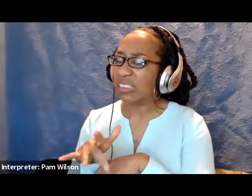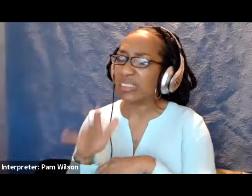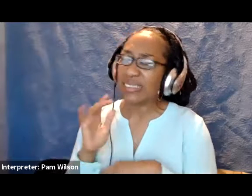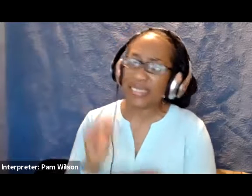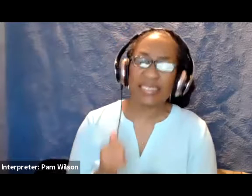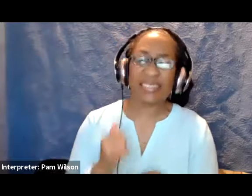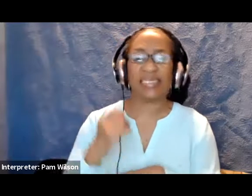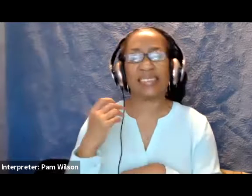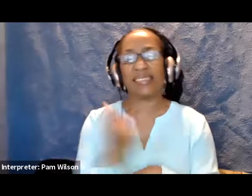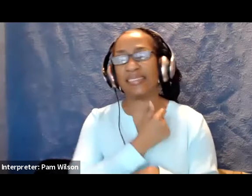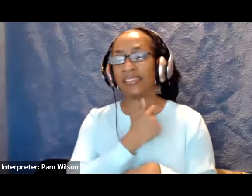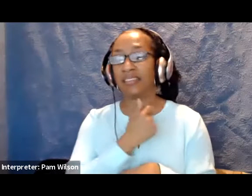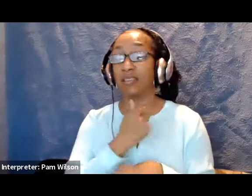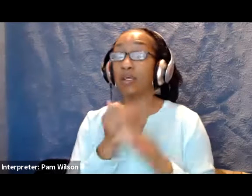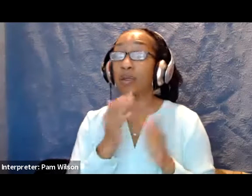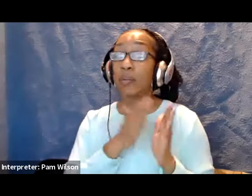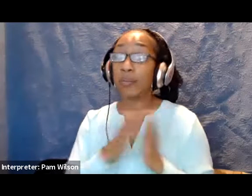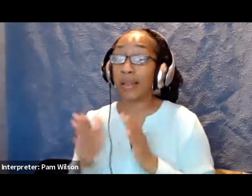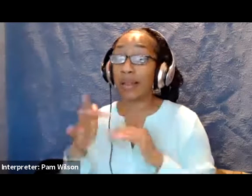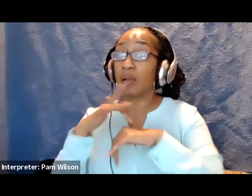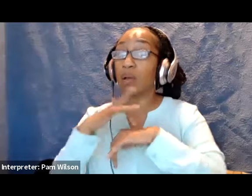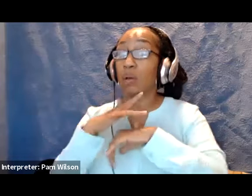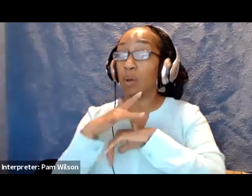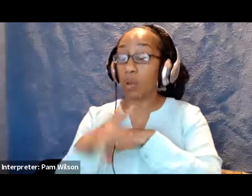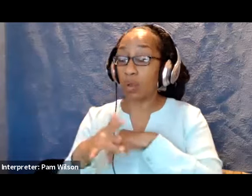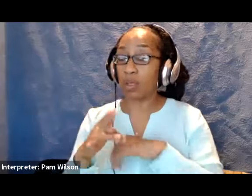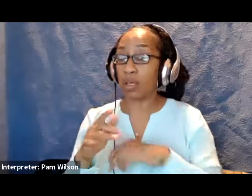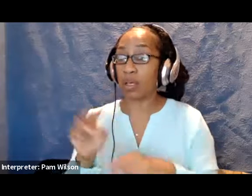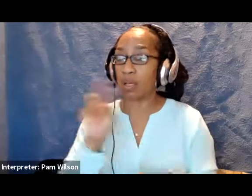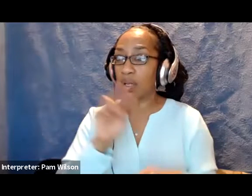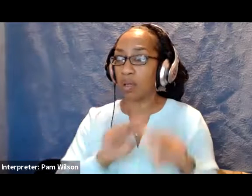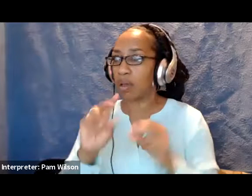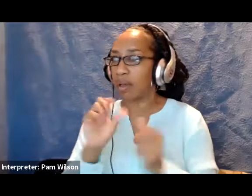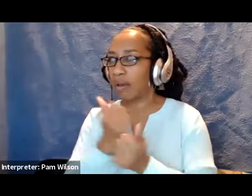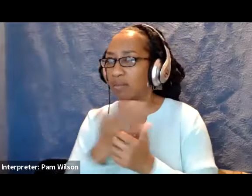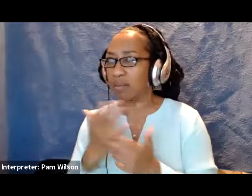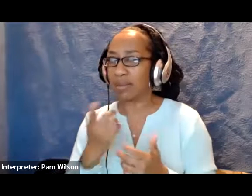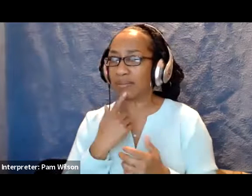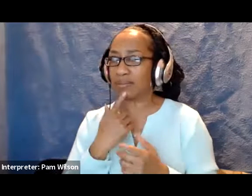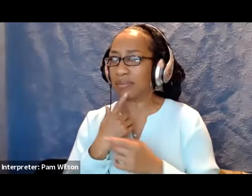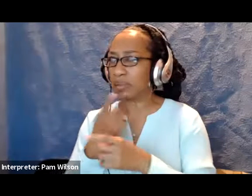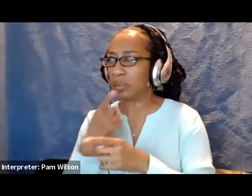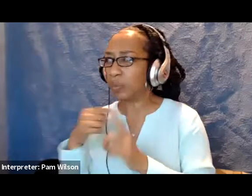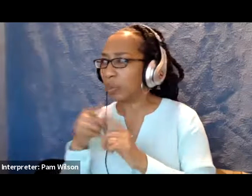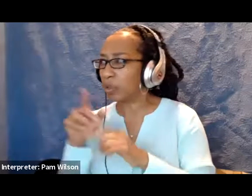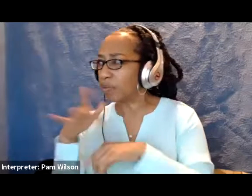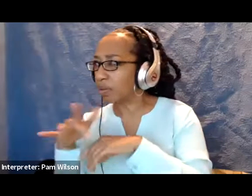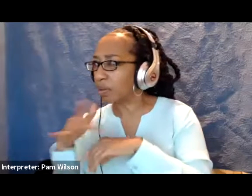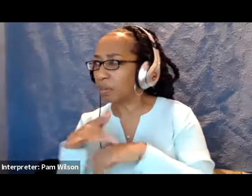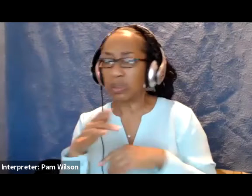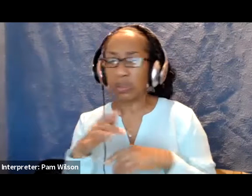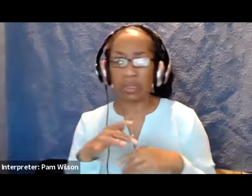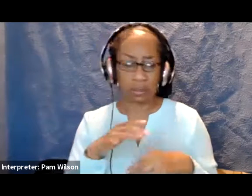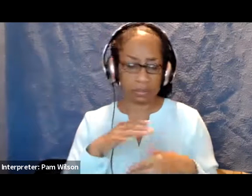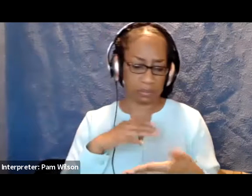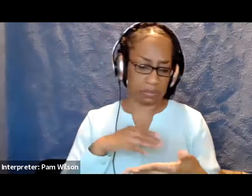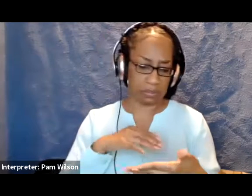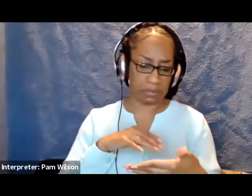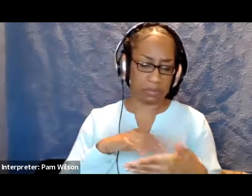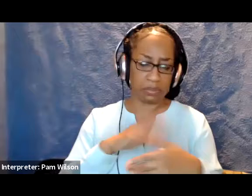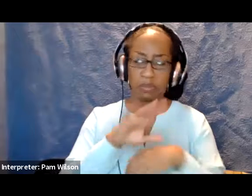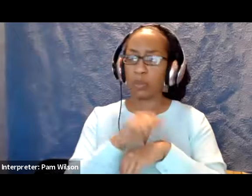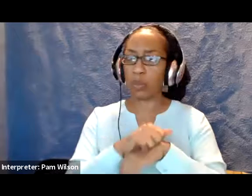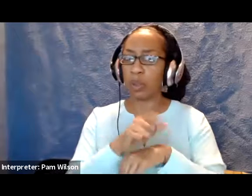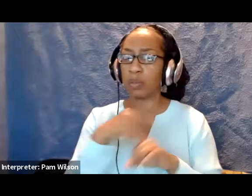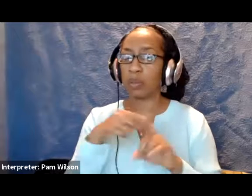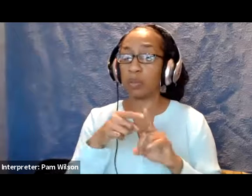planning ahead and looking at making sure all of the pieces fit are really important. So you select